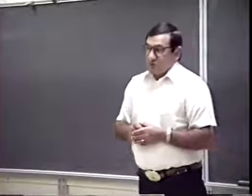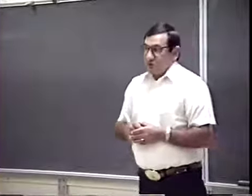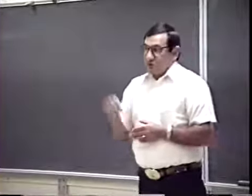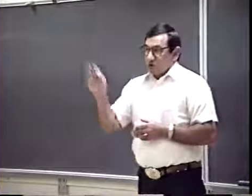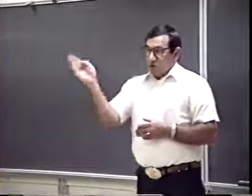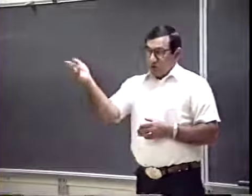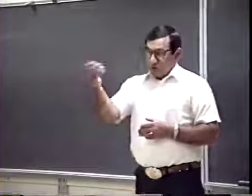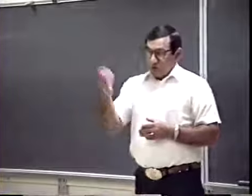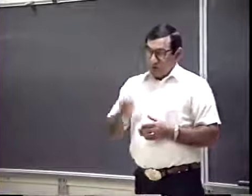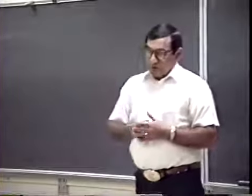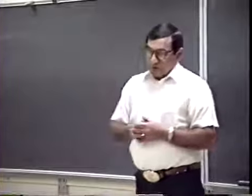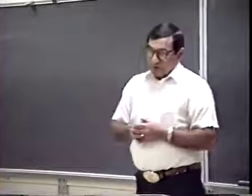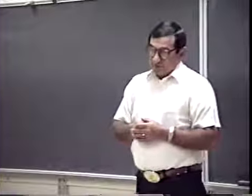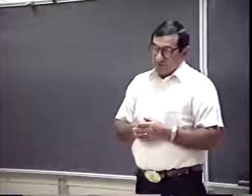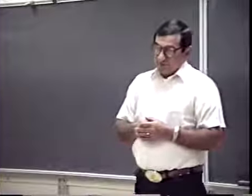The third warrior come back.